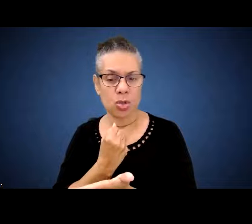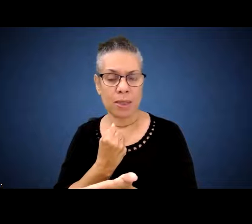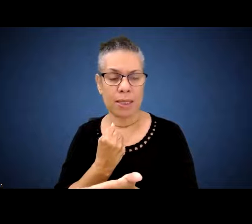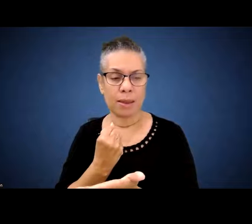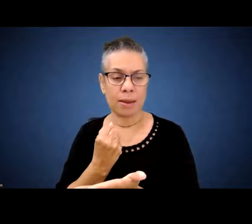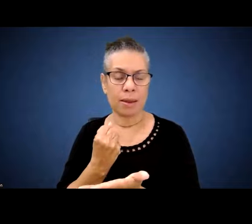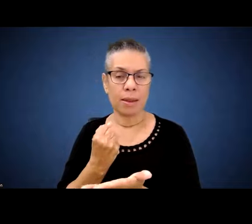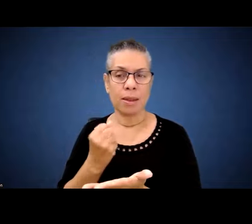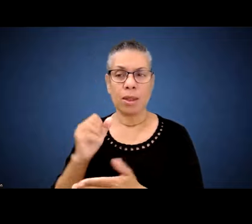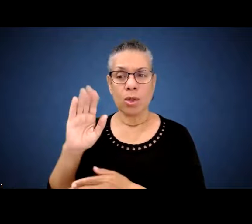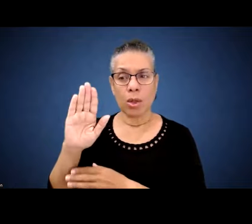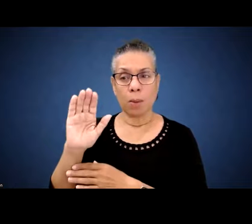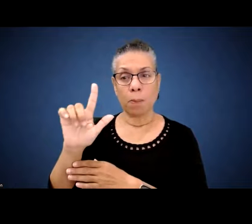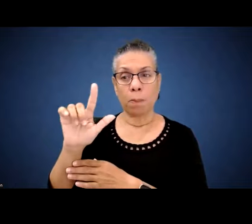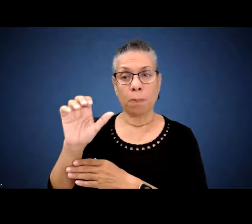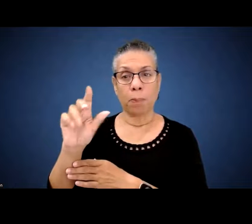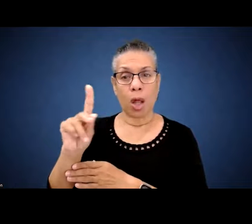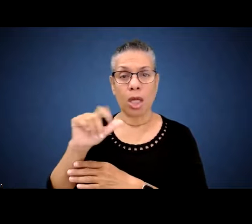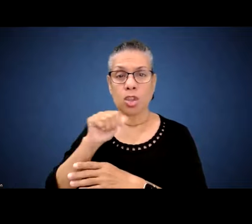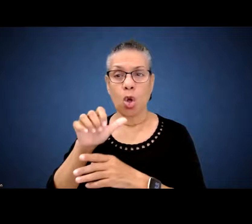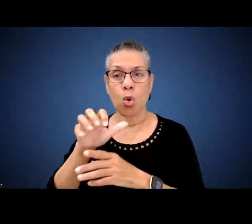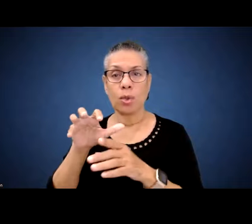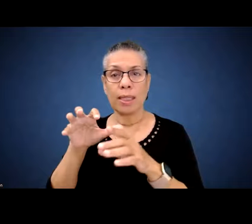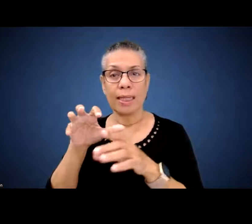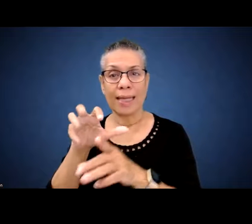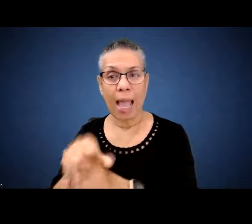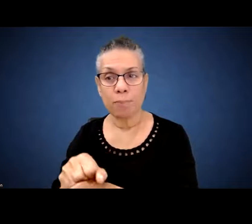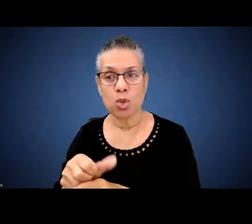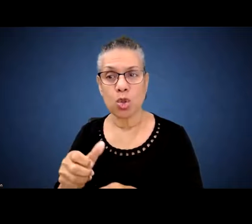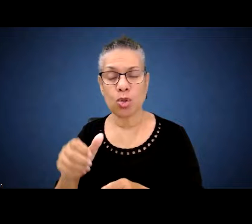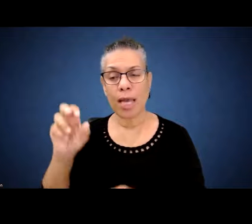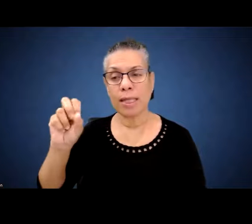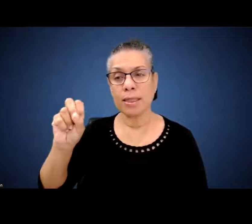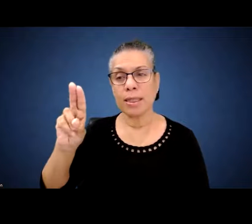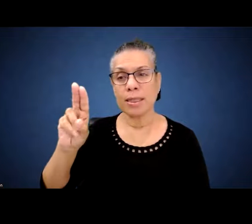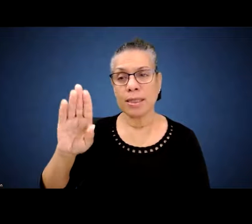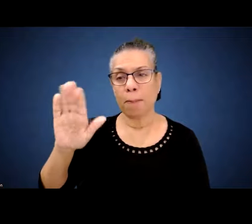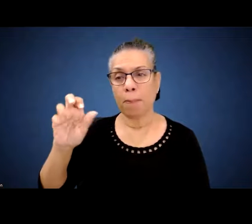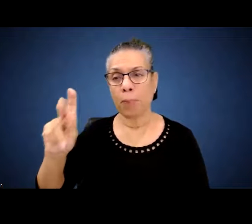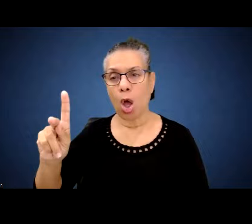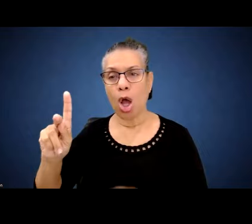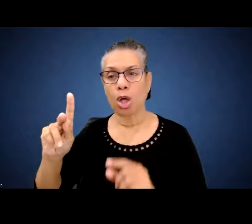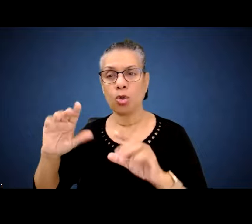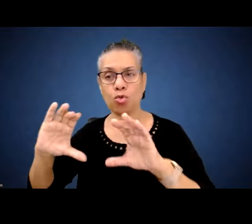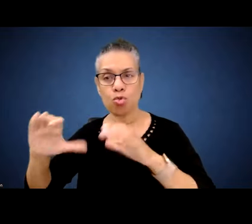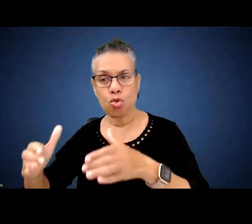groups sometimes don't capture that kind of sub-block group and the